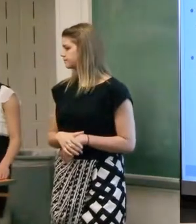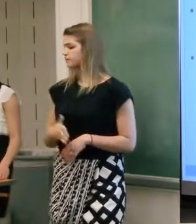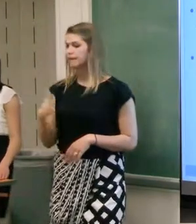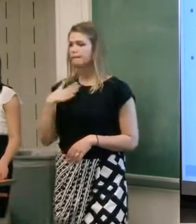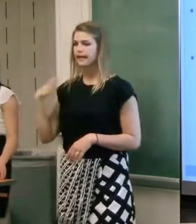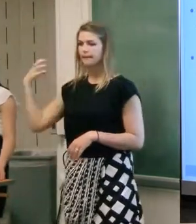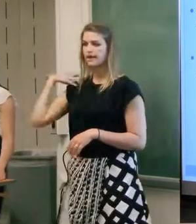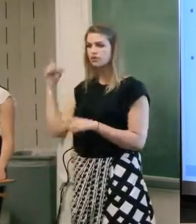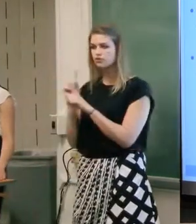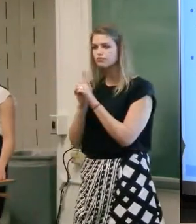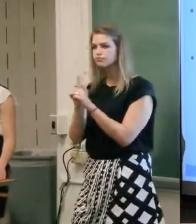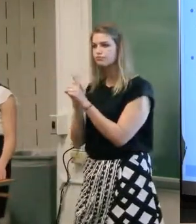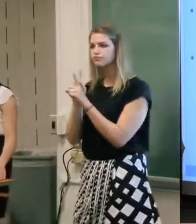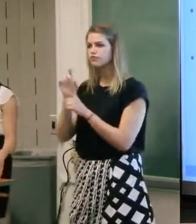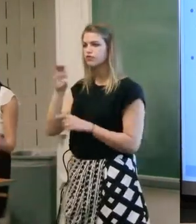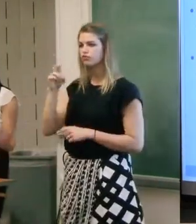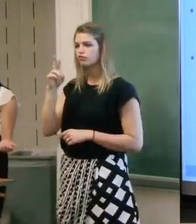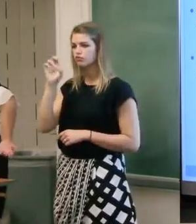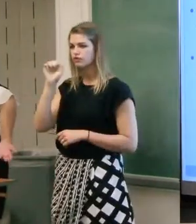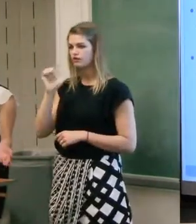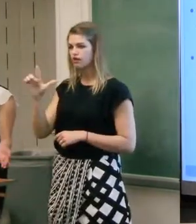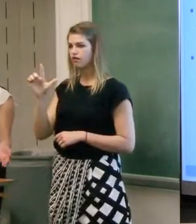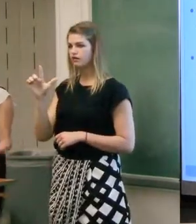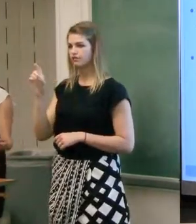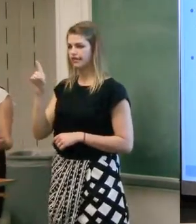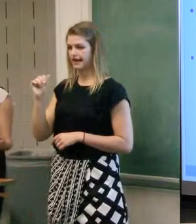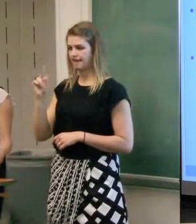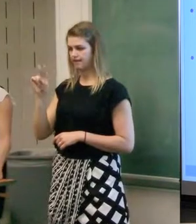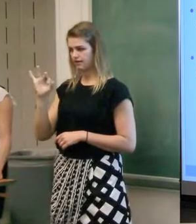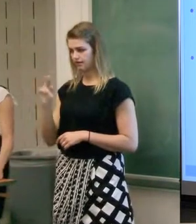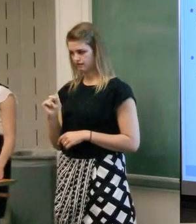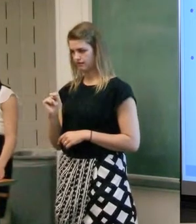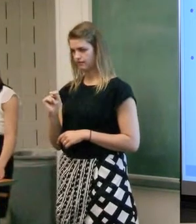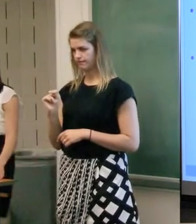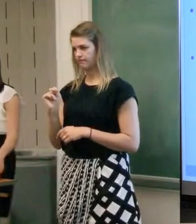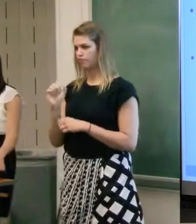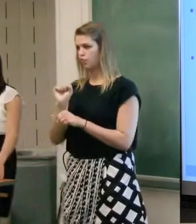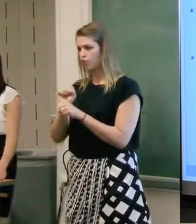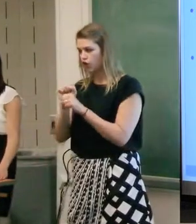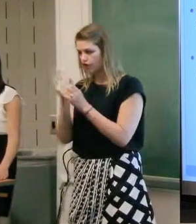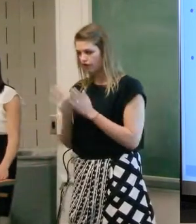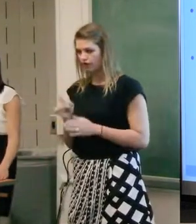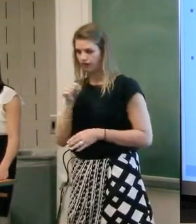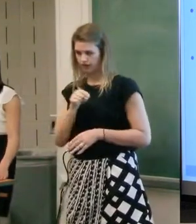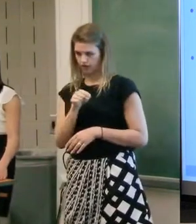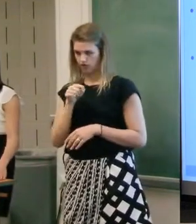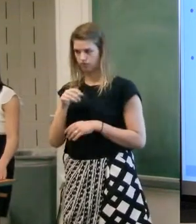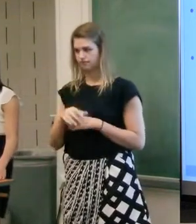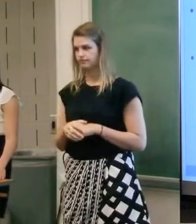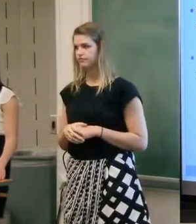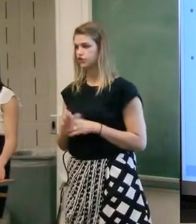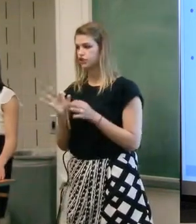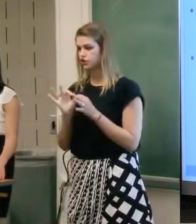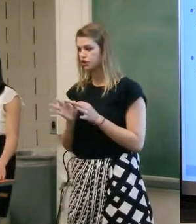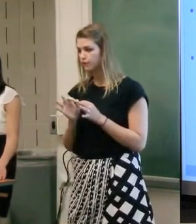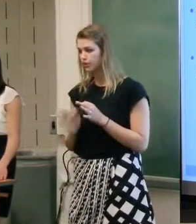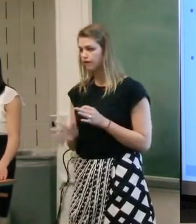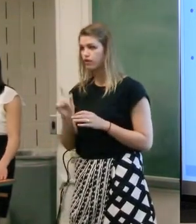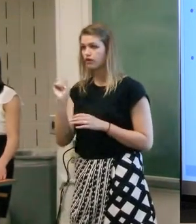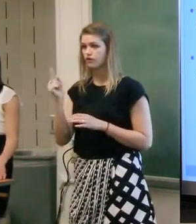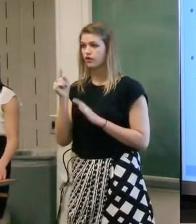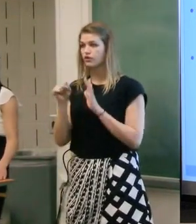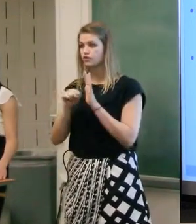My mentor is Crystal Davin, who is employed at the Monroe BOCES. She's an interpreter for a first